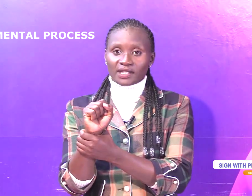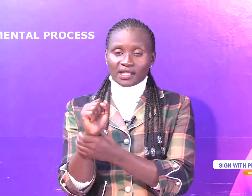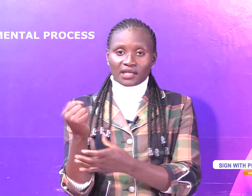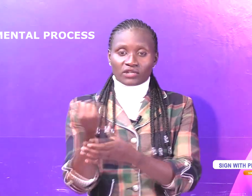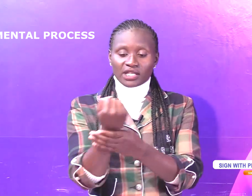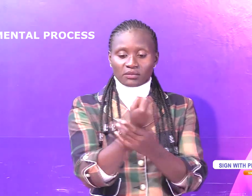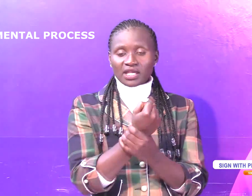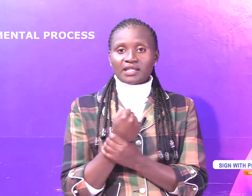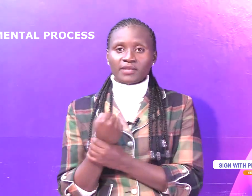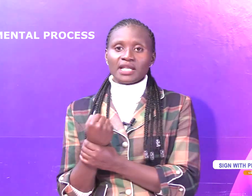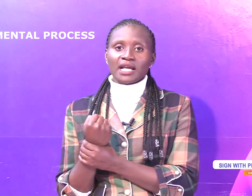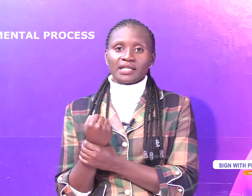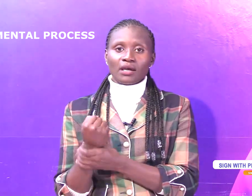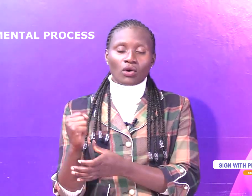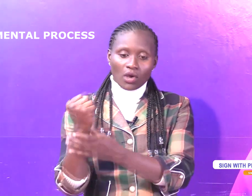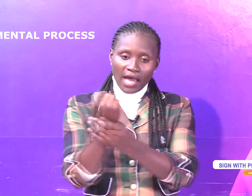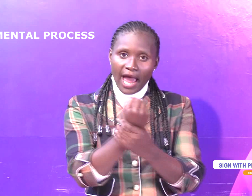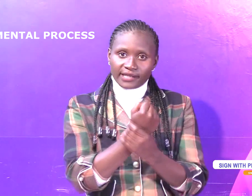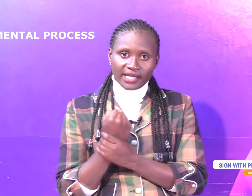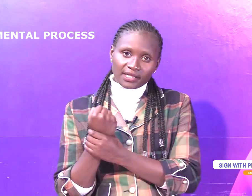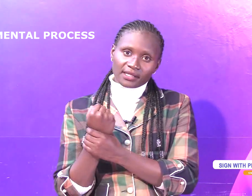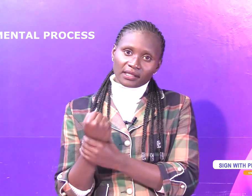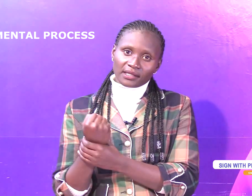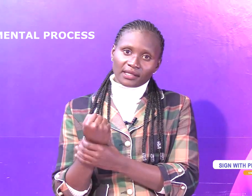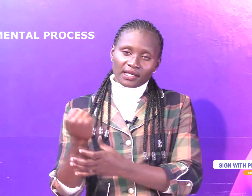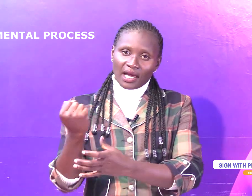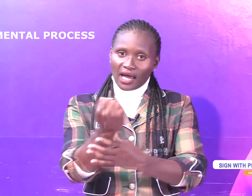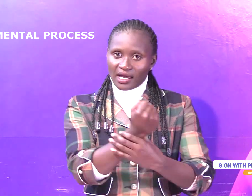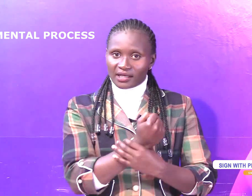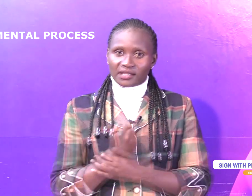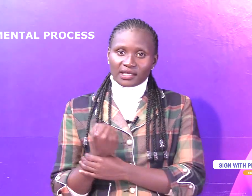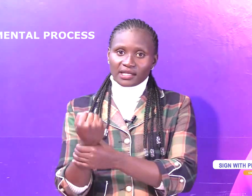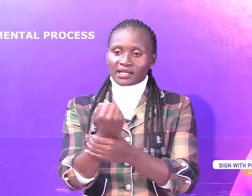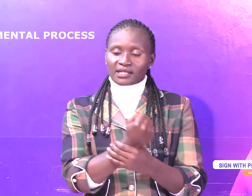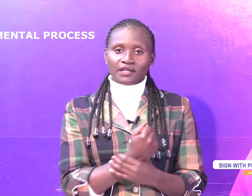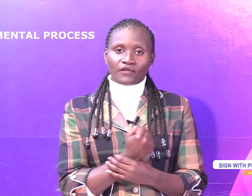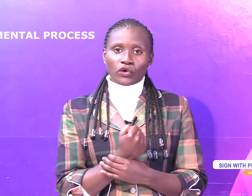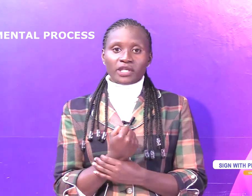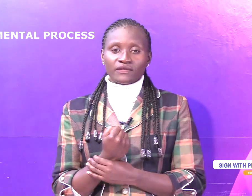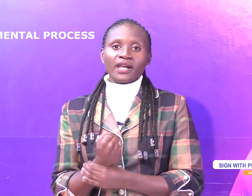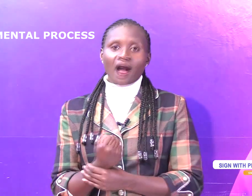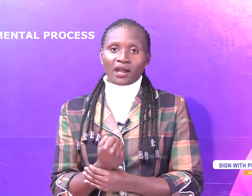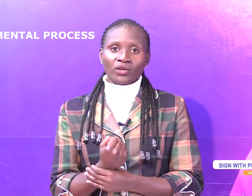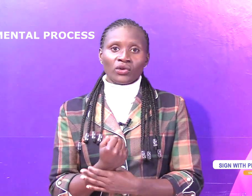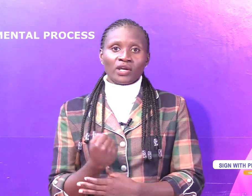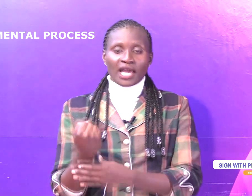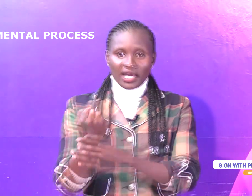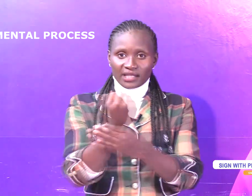just make it something like a circle, adjust. Adjusting in this environment is very hard, or adjusting